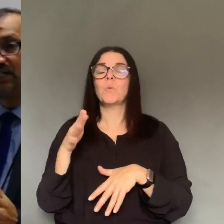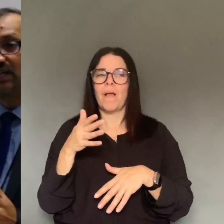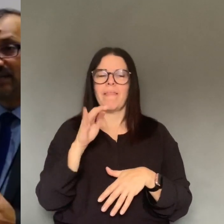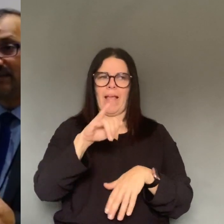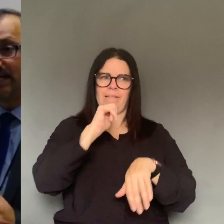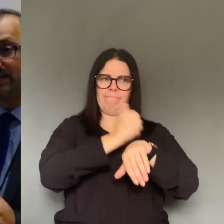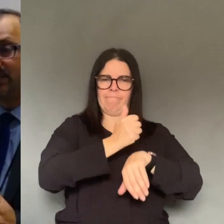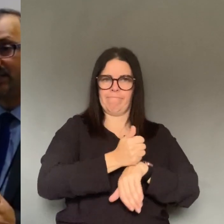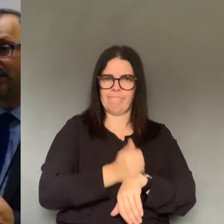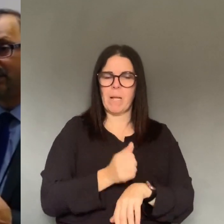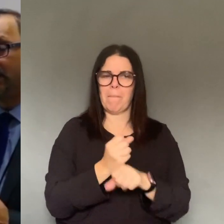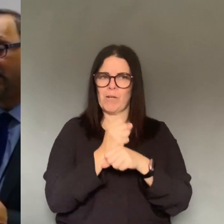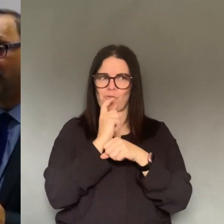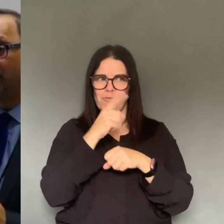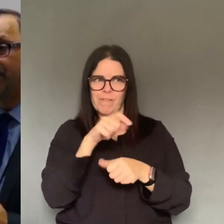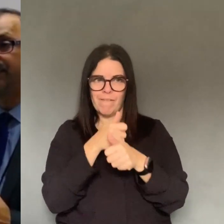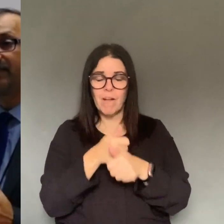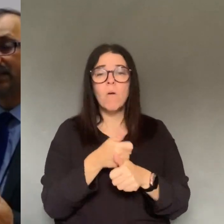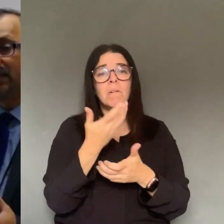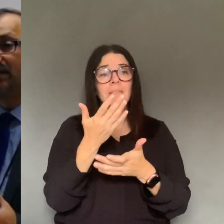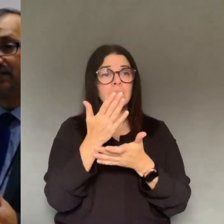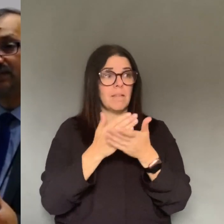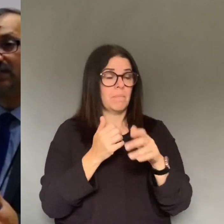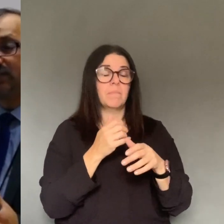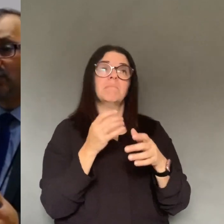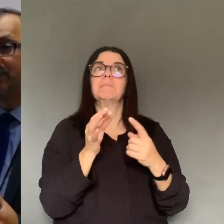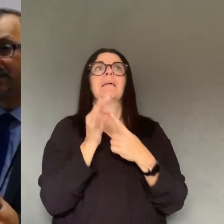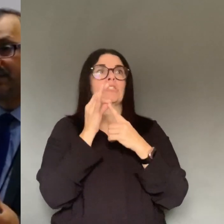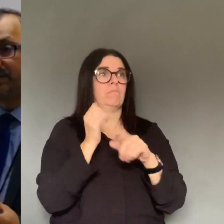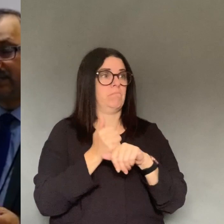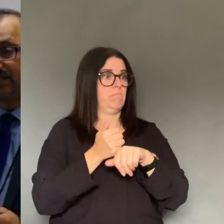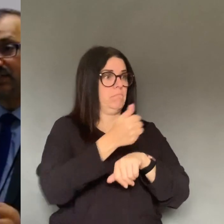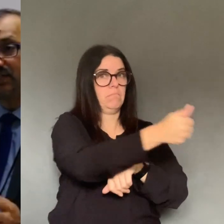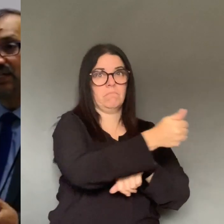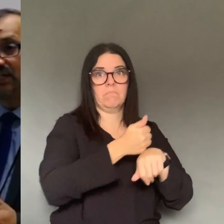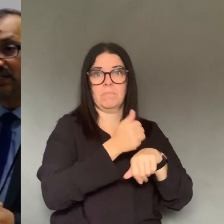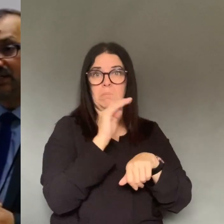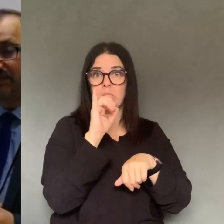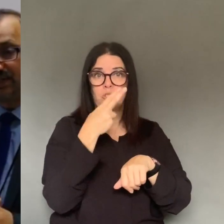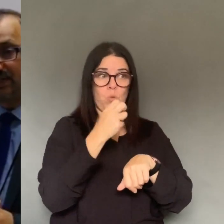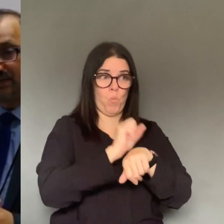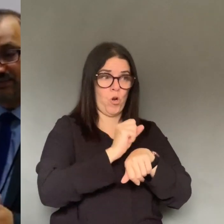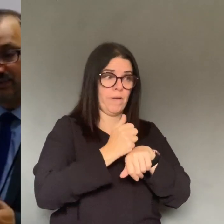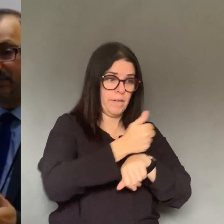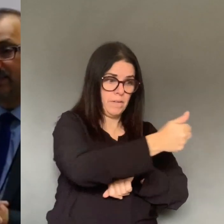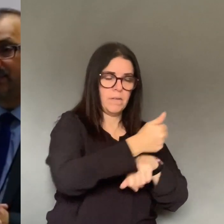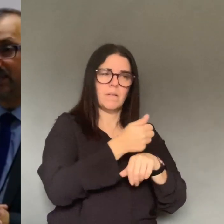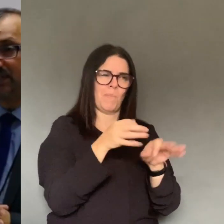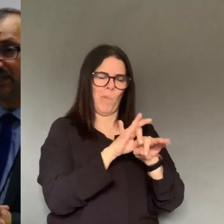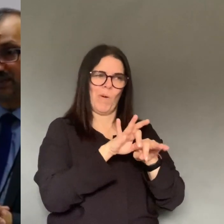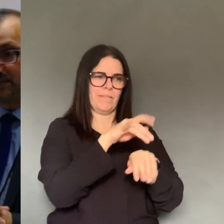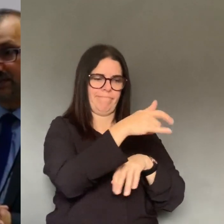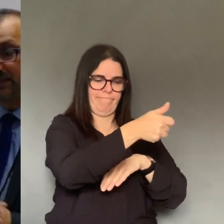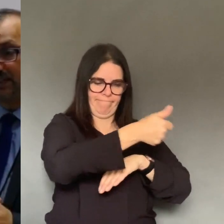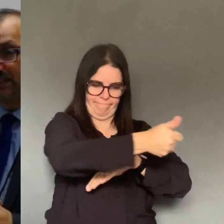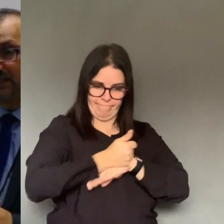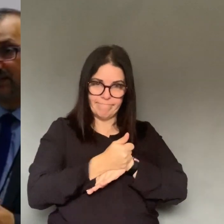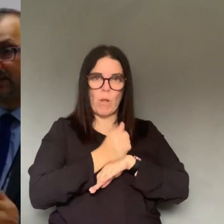when they're coming back, especially from the border, they are doing the home self-isolation throughout this period